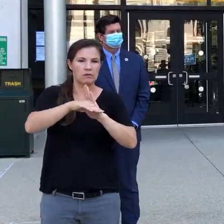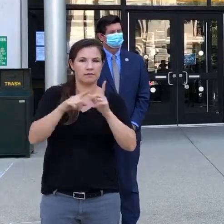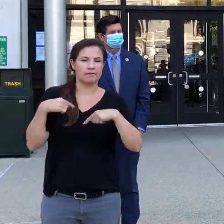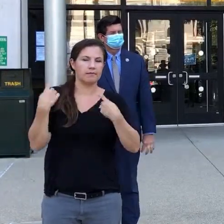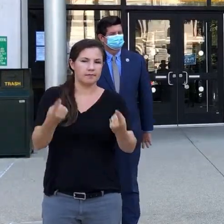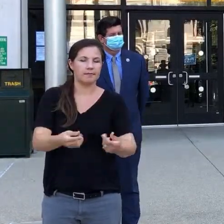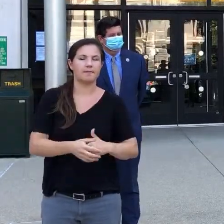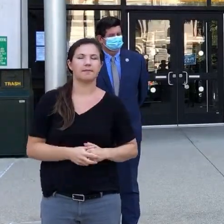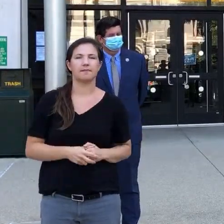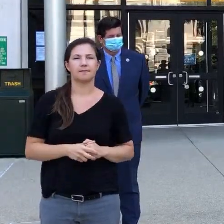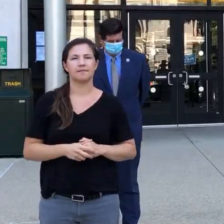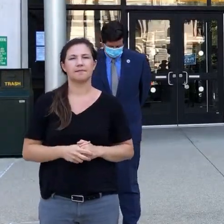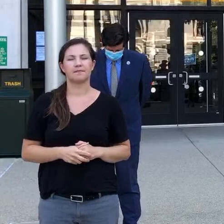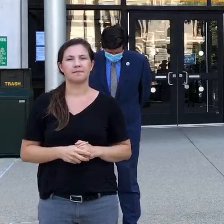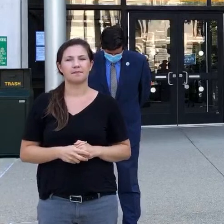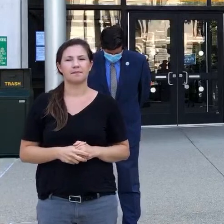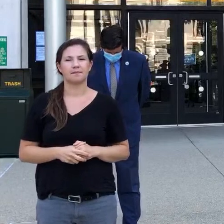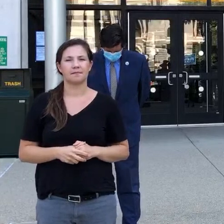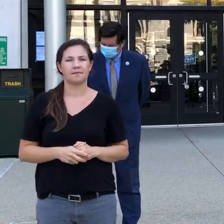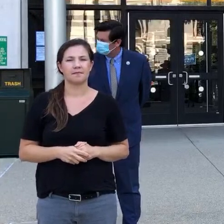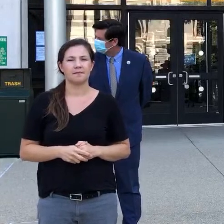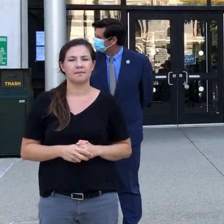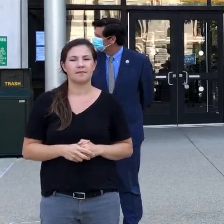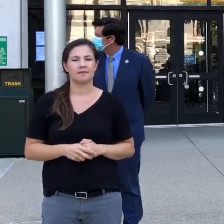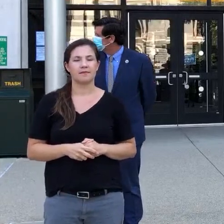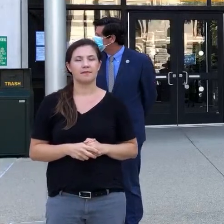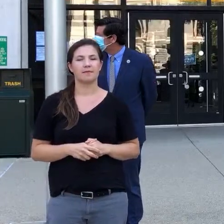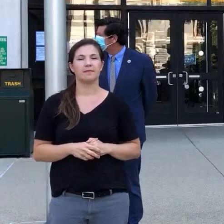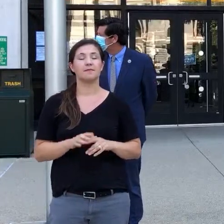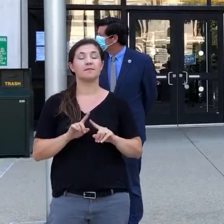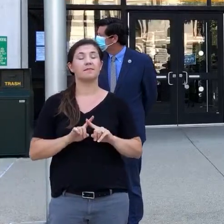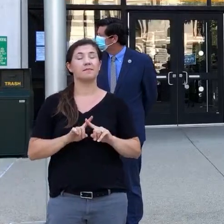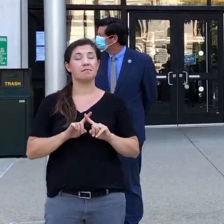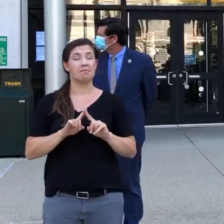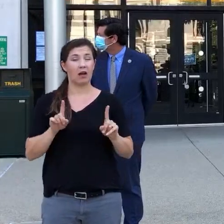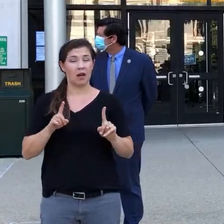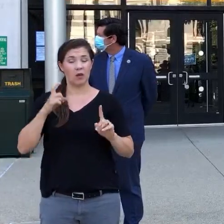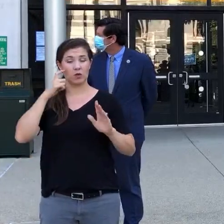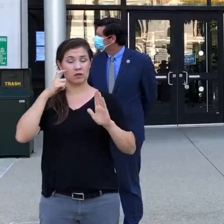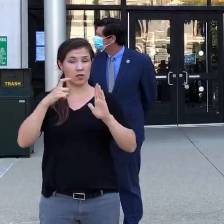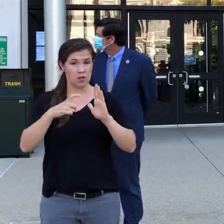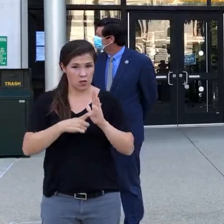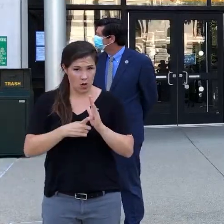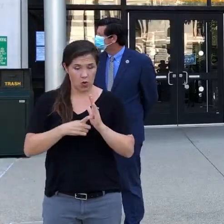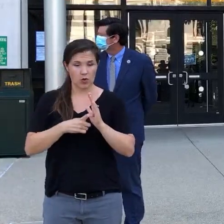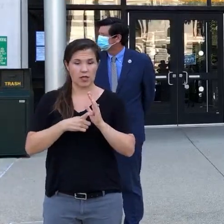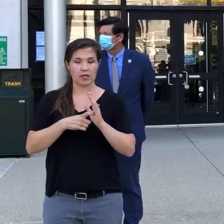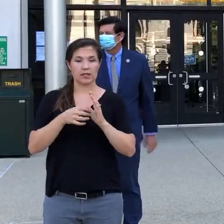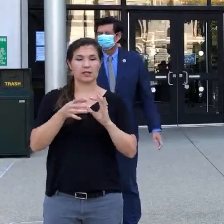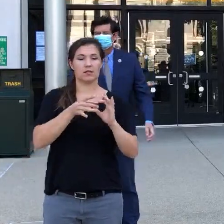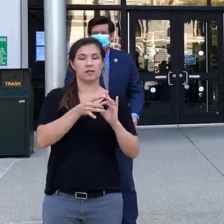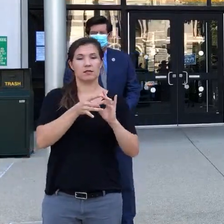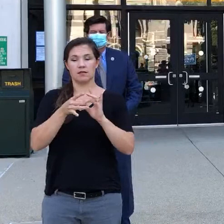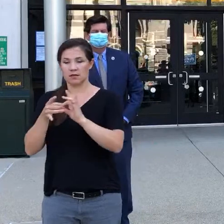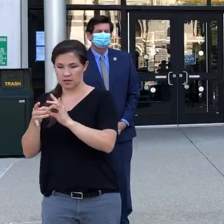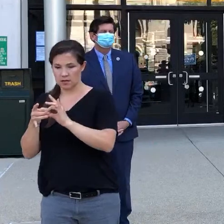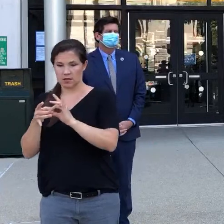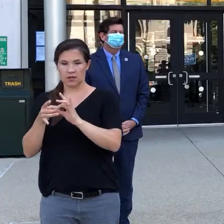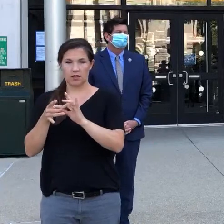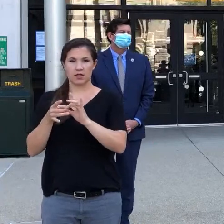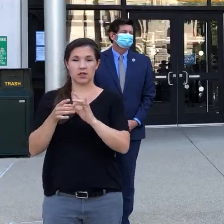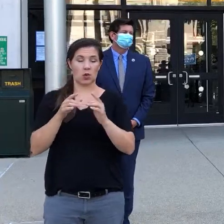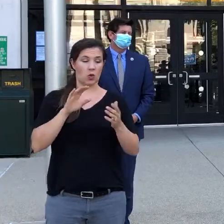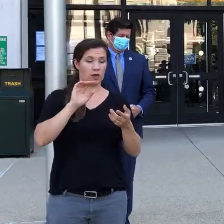here in Erie County. At the same time, we have seen a correlation with an increase in